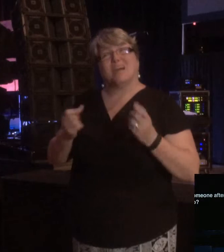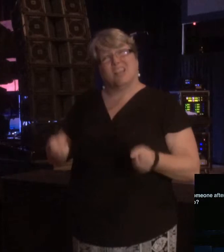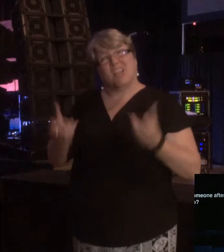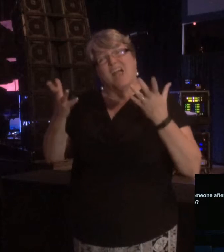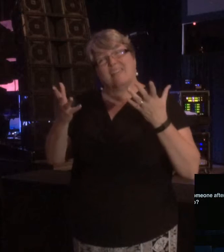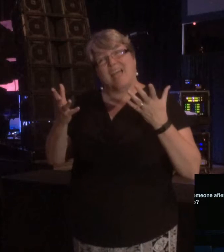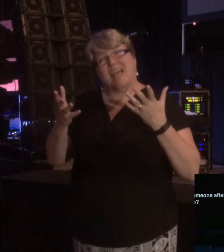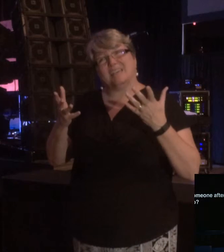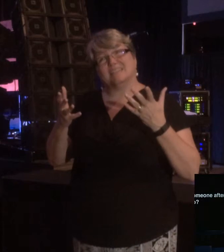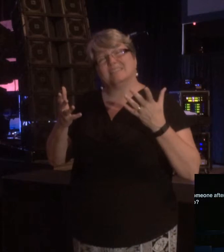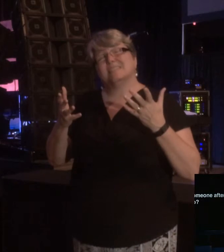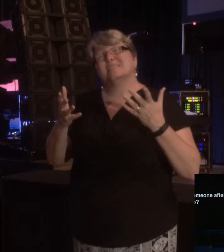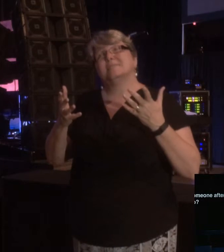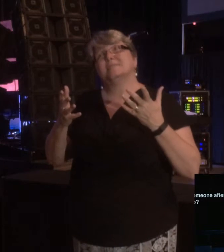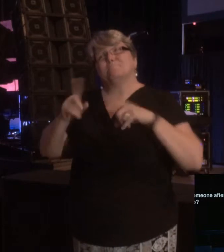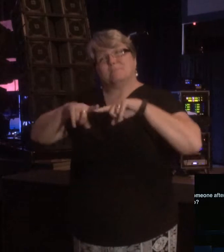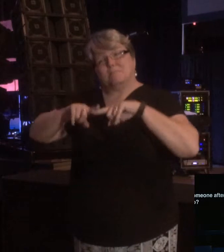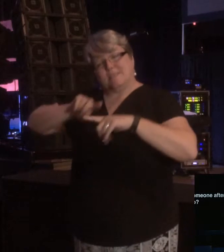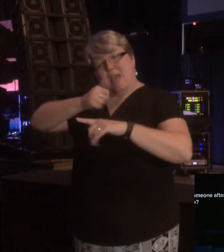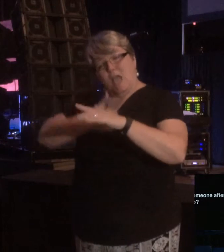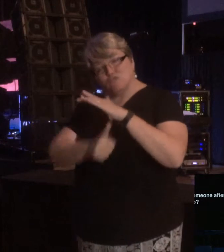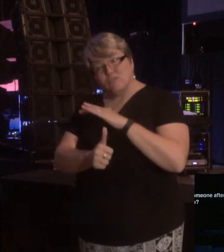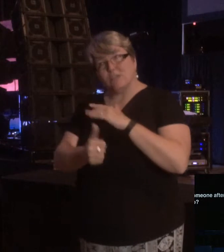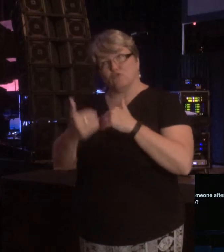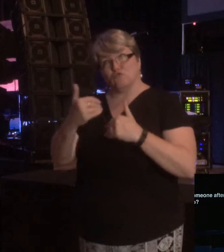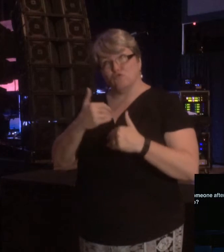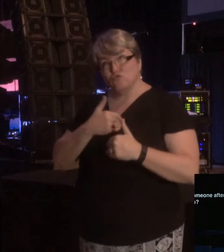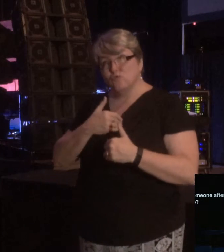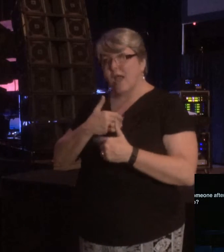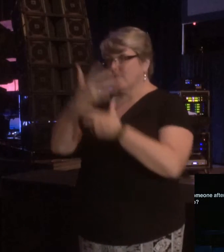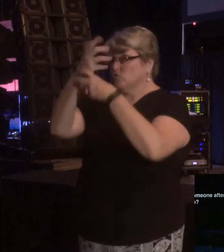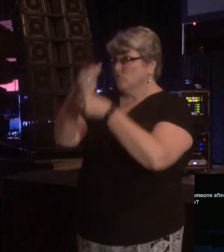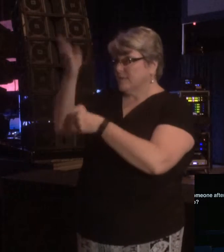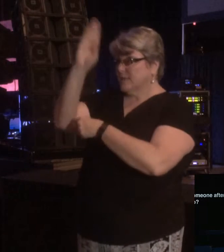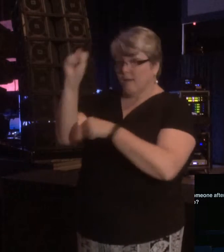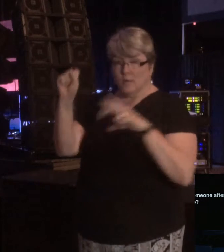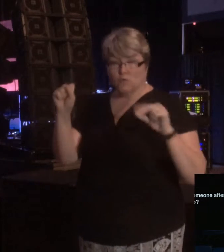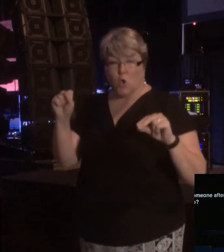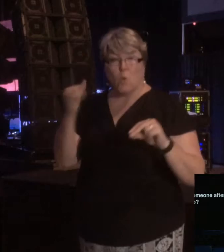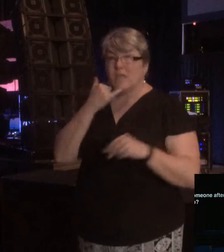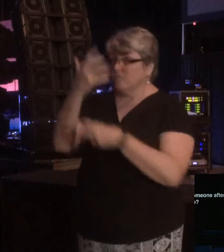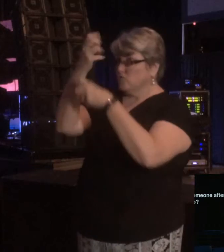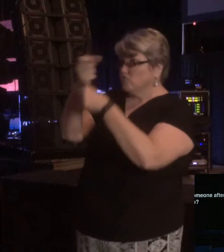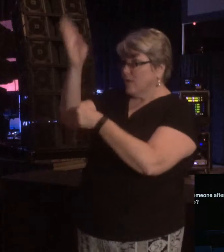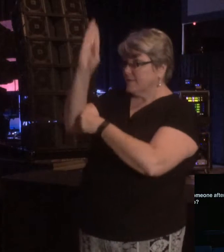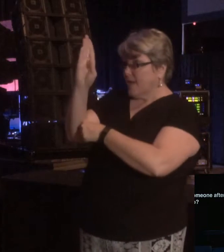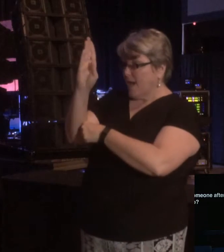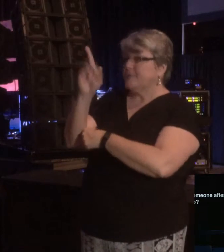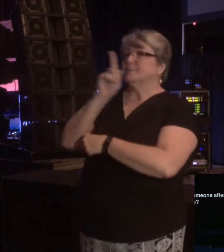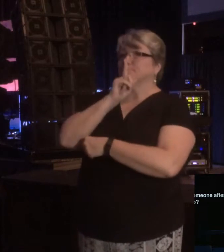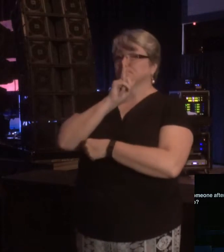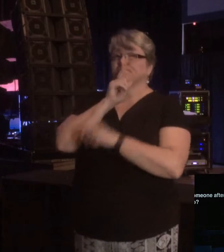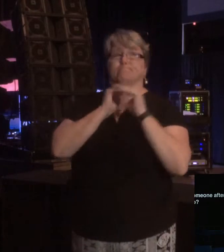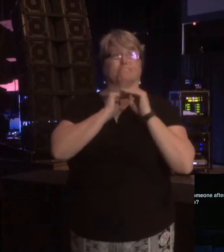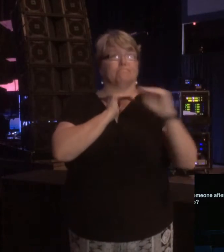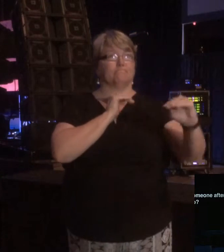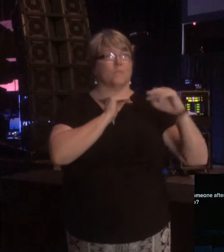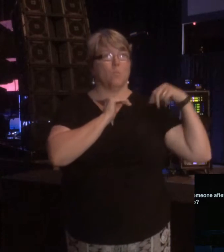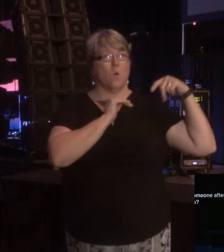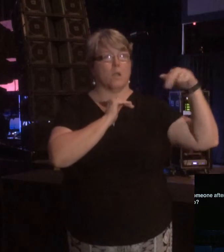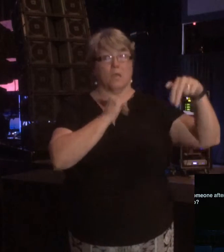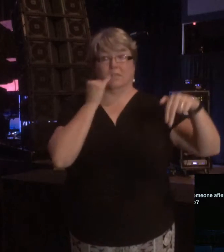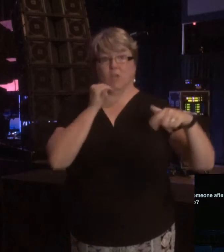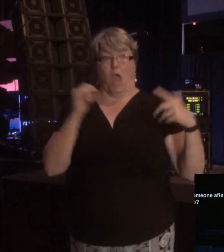people have even come to me for counsel when they've broken up. and see our story and see that we broke